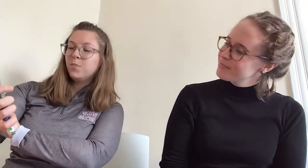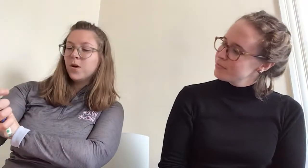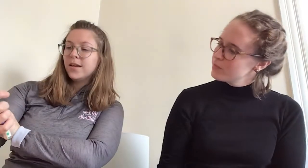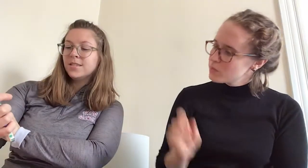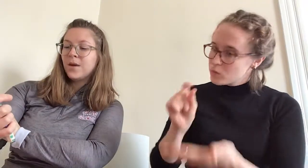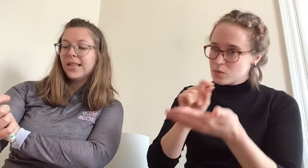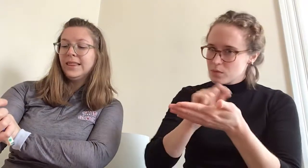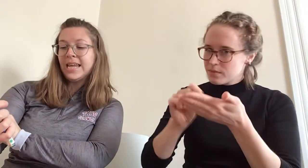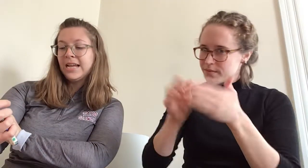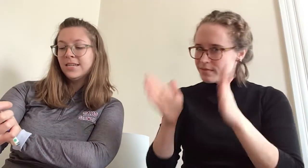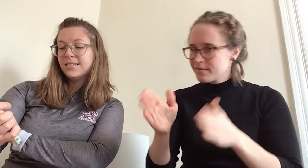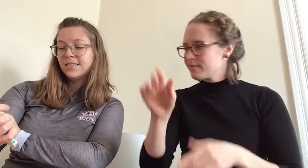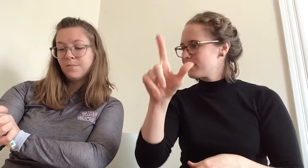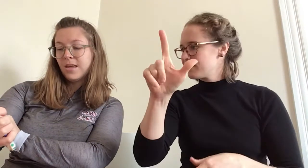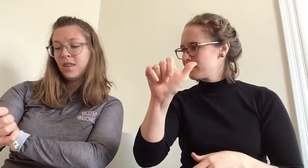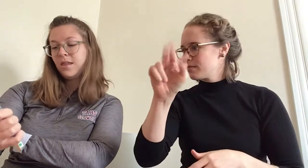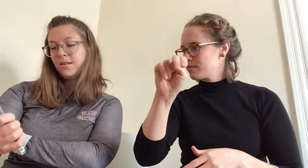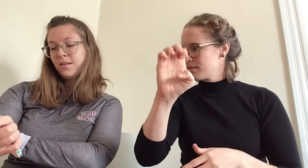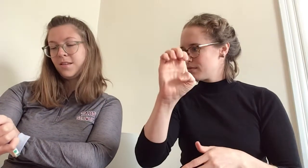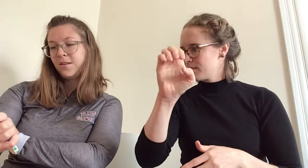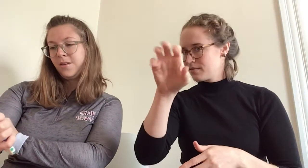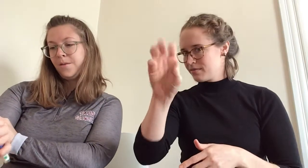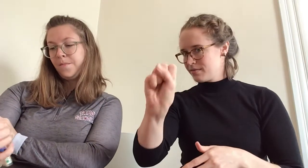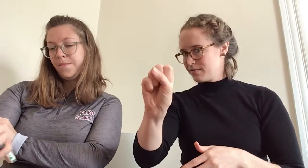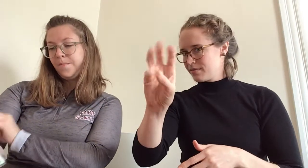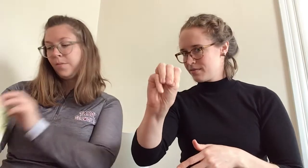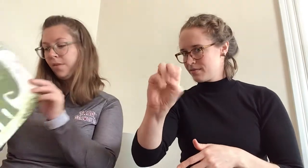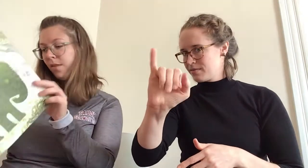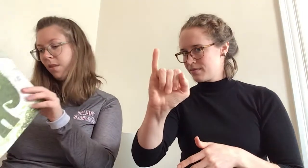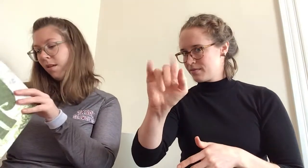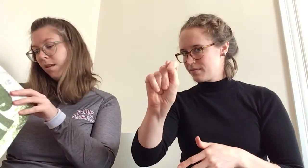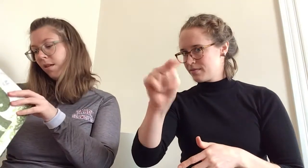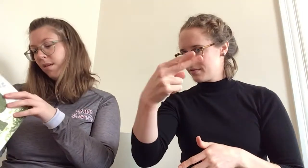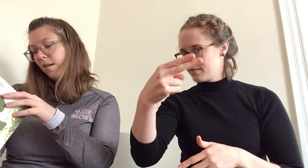And this book is by Lane Smith.